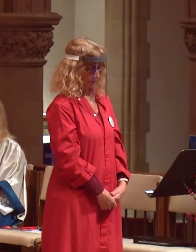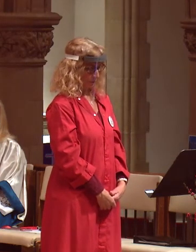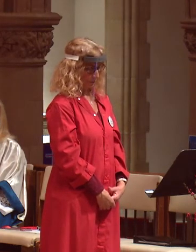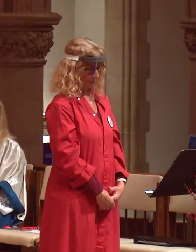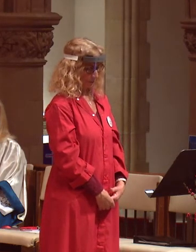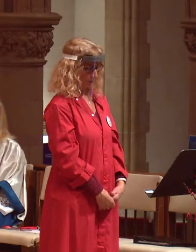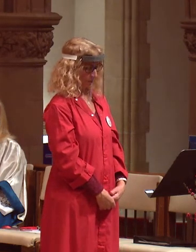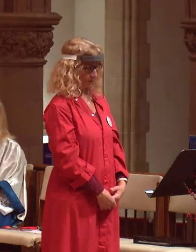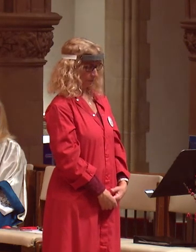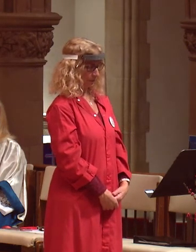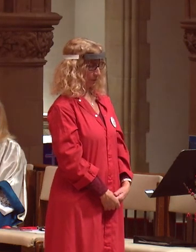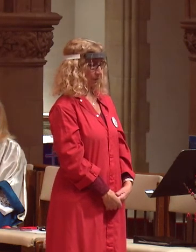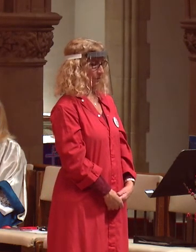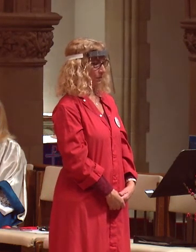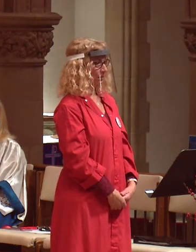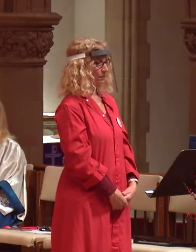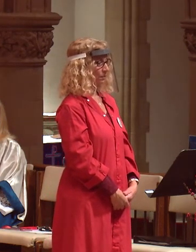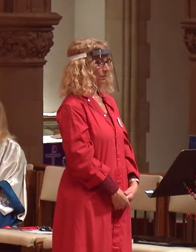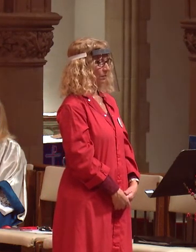ahora.